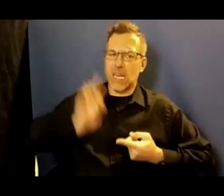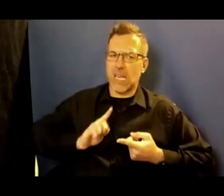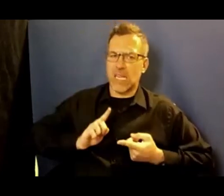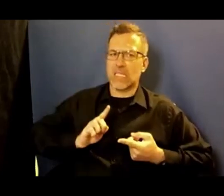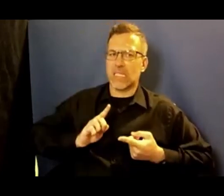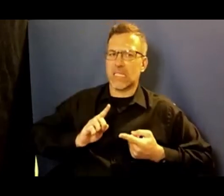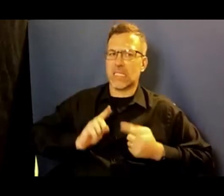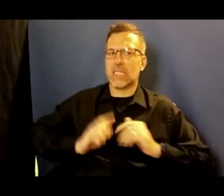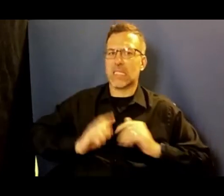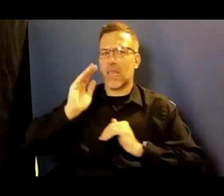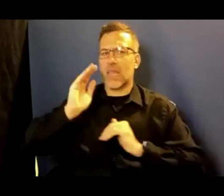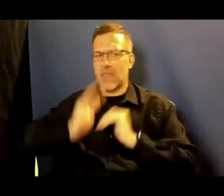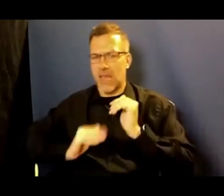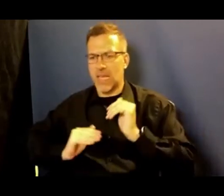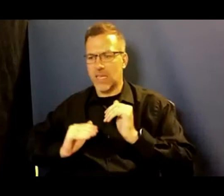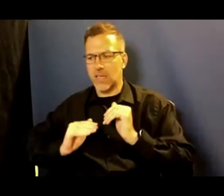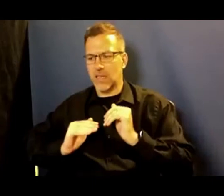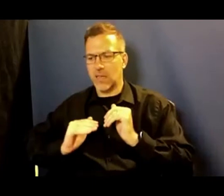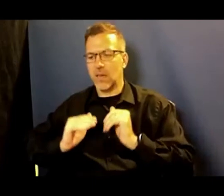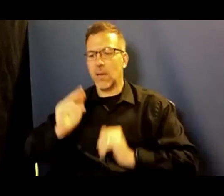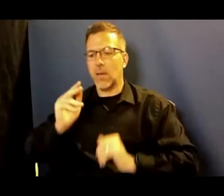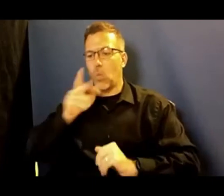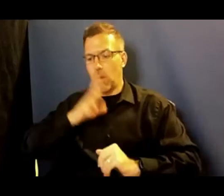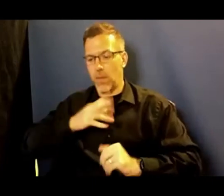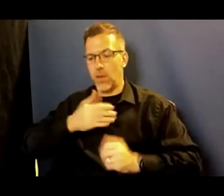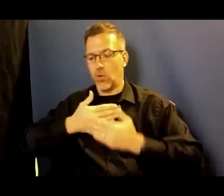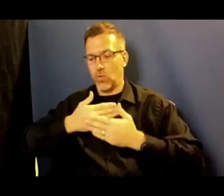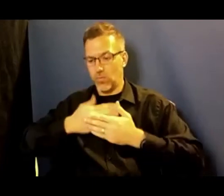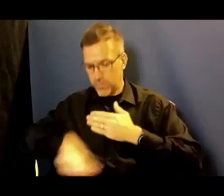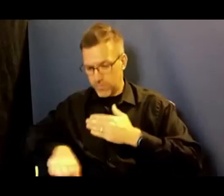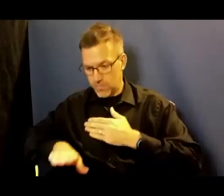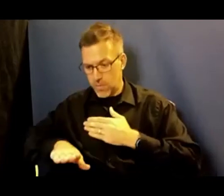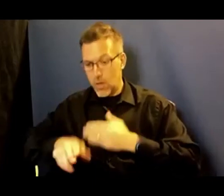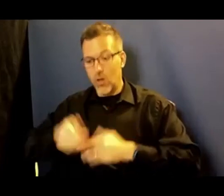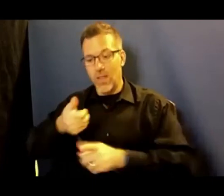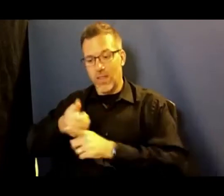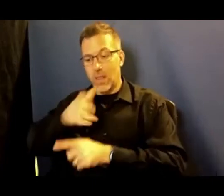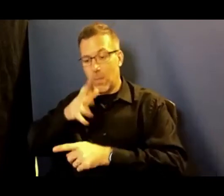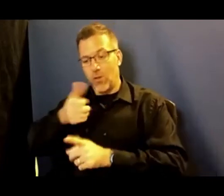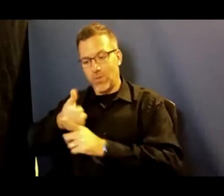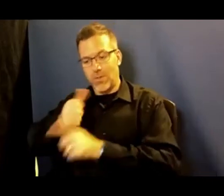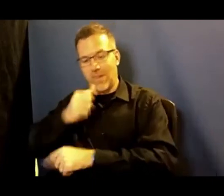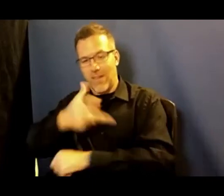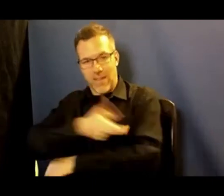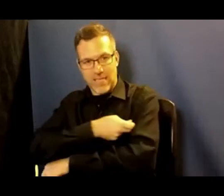not vaccinated. What we have seen is that women who get COVID